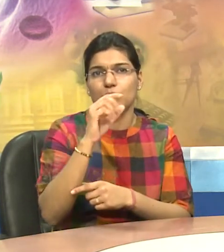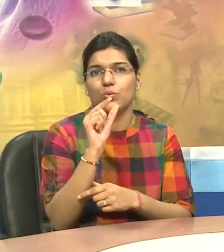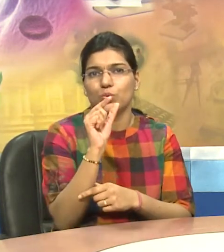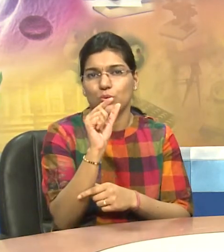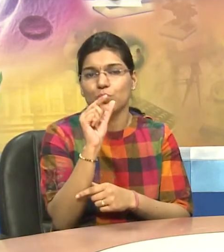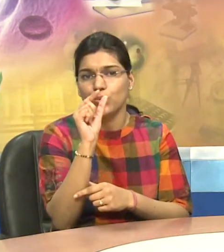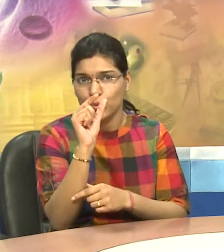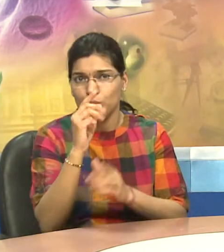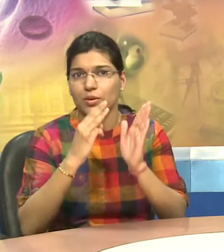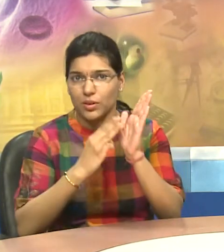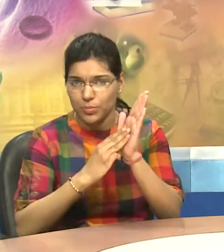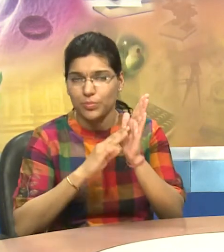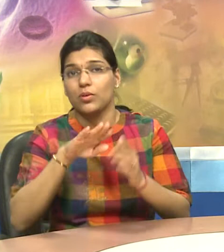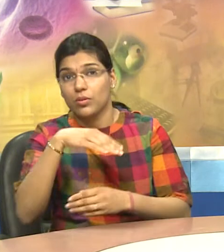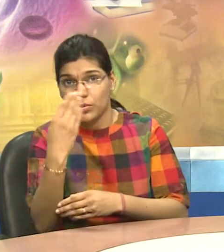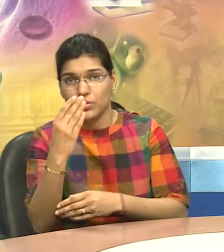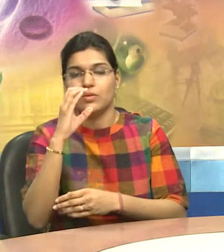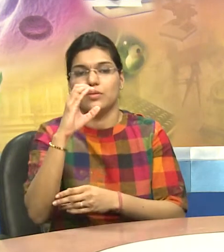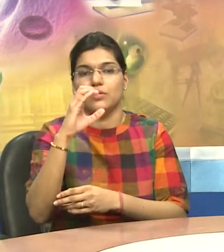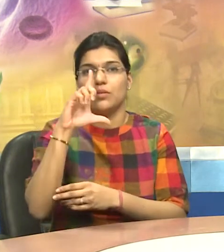our carpets, that is